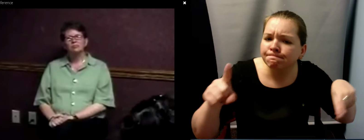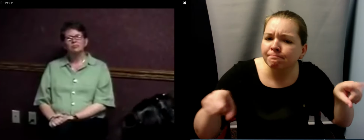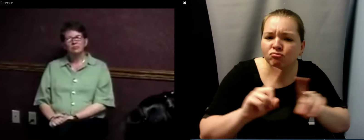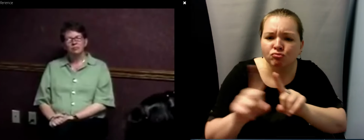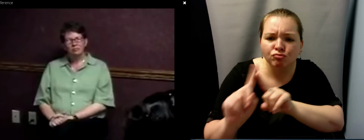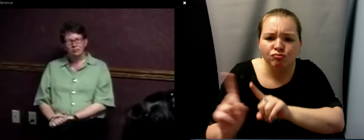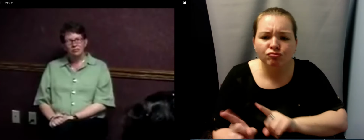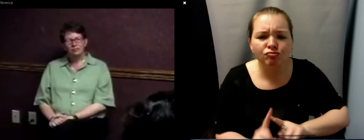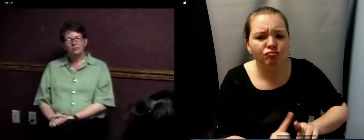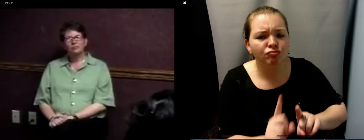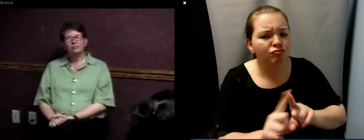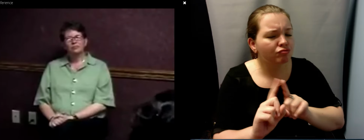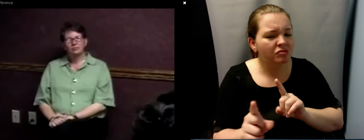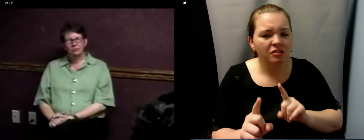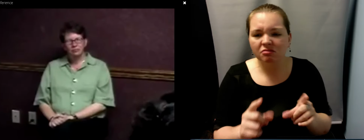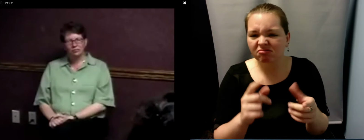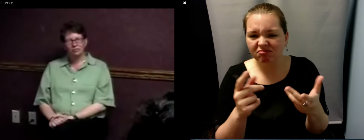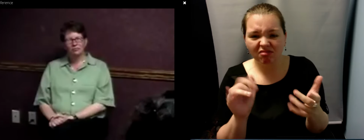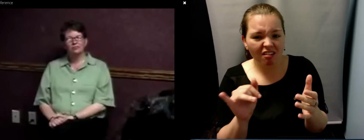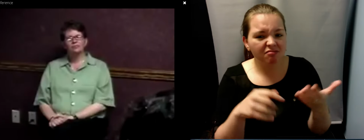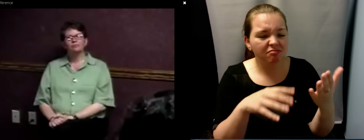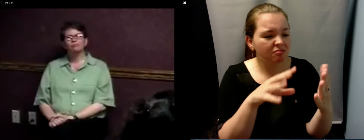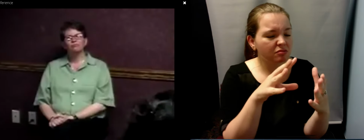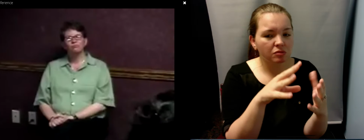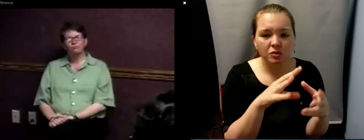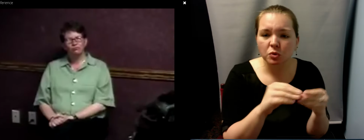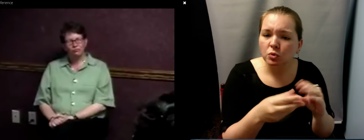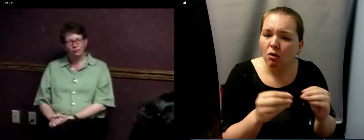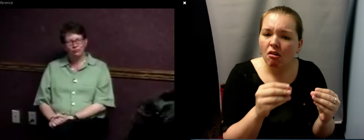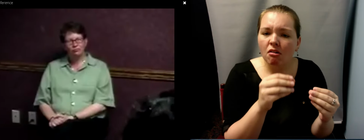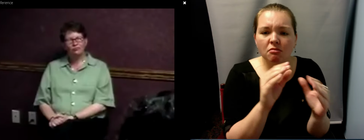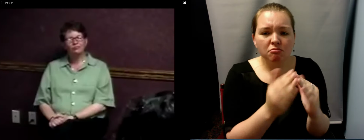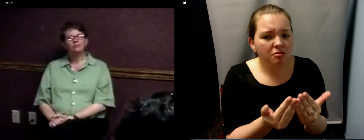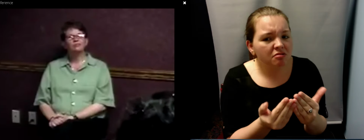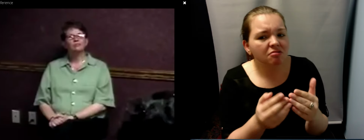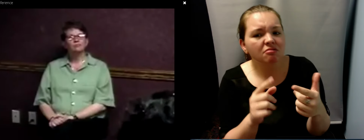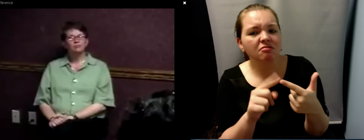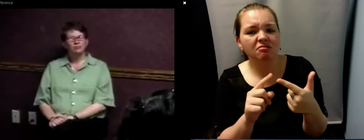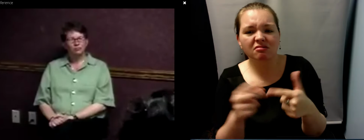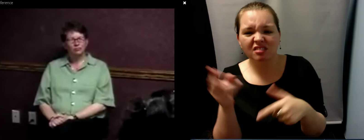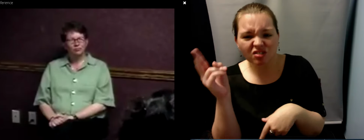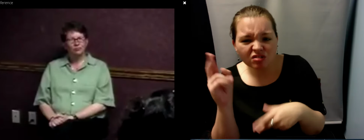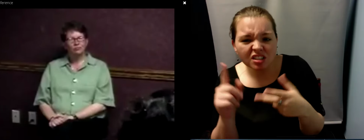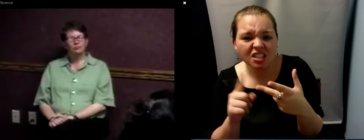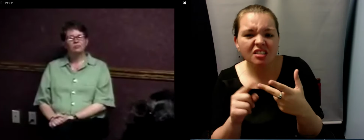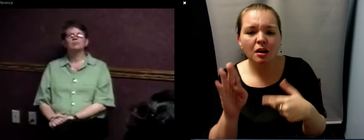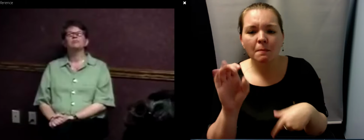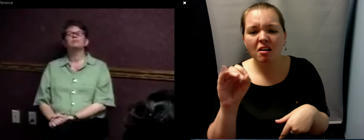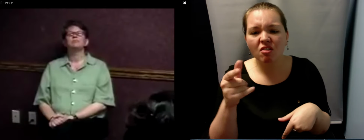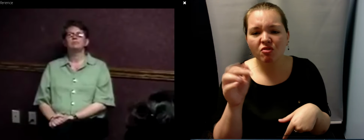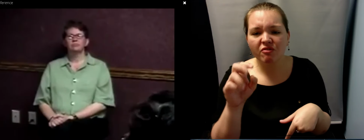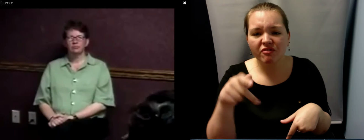of books, so storybooks and history books or biographies,